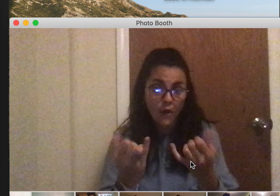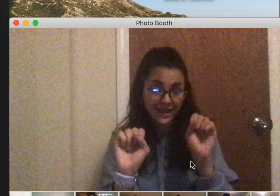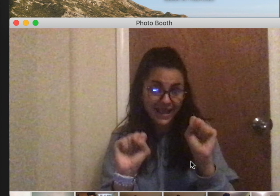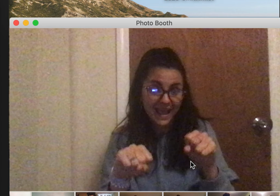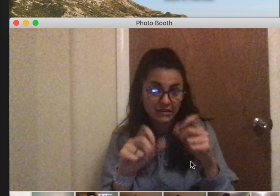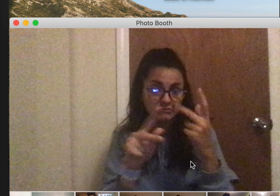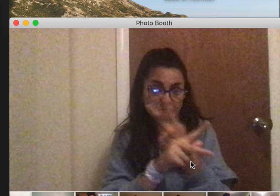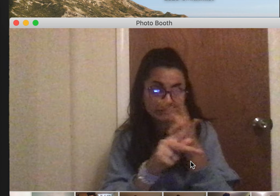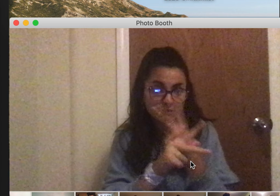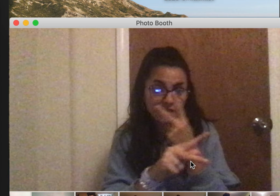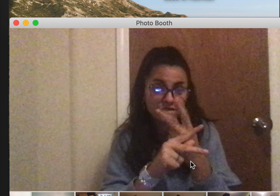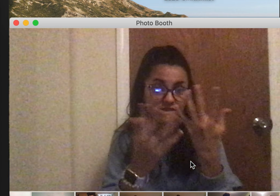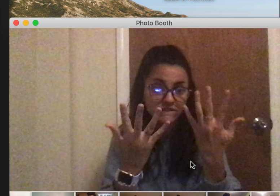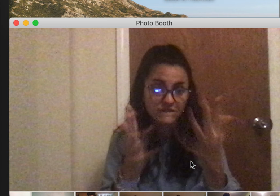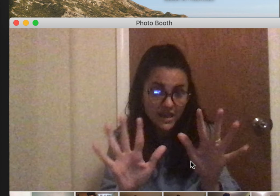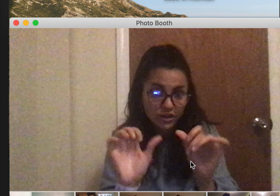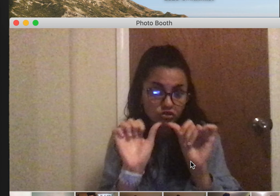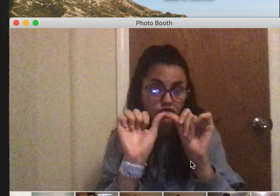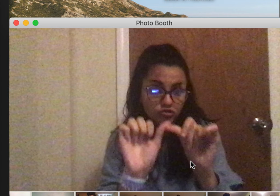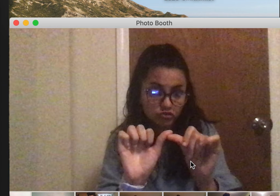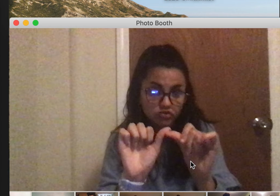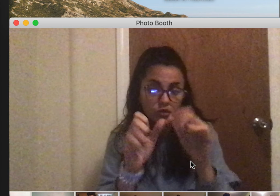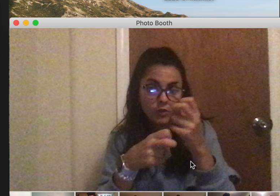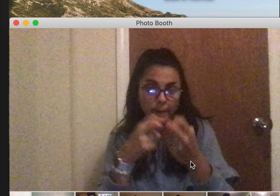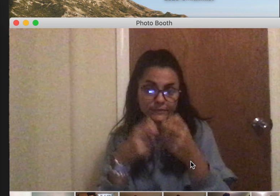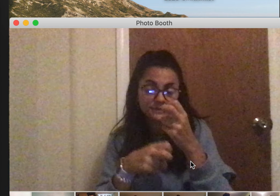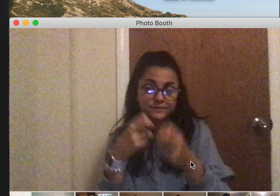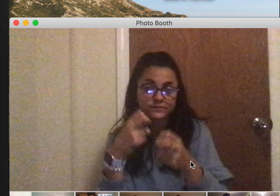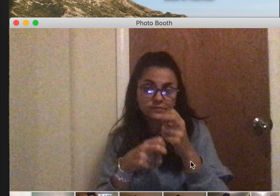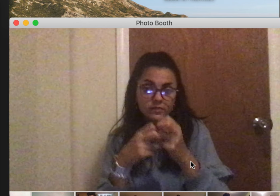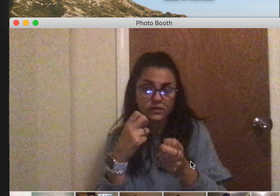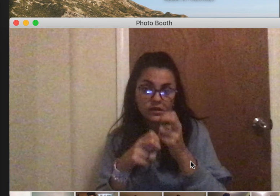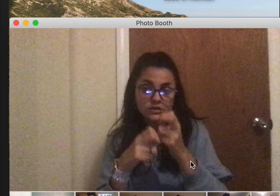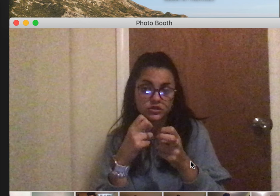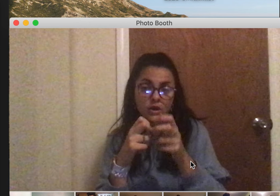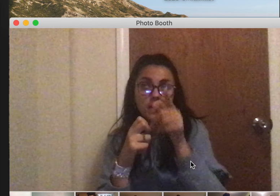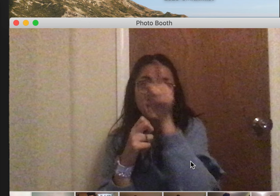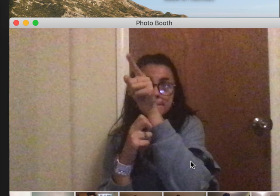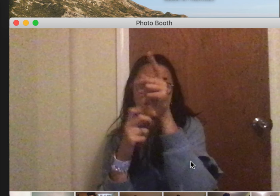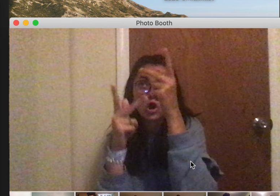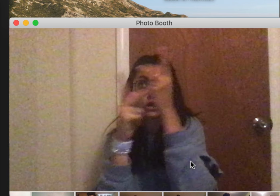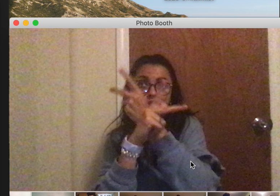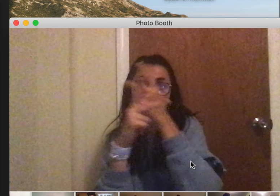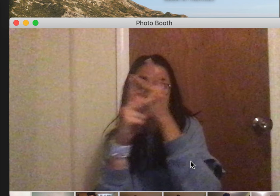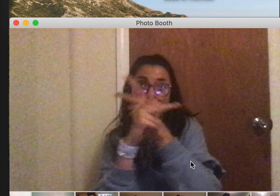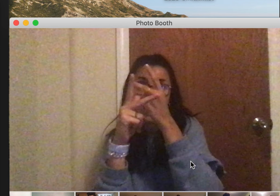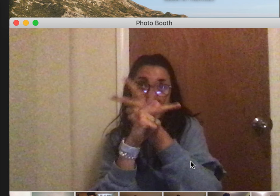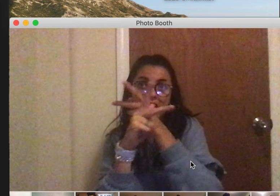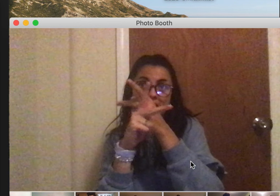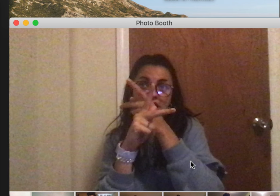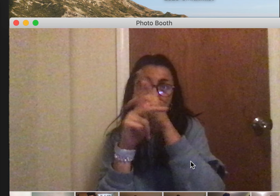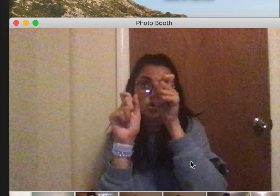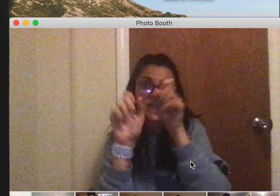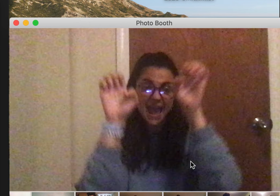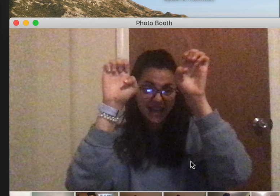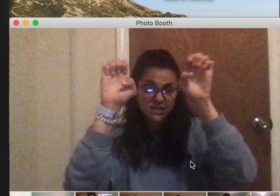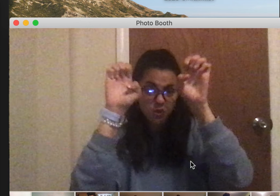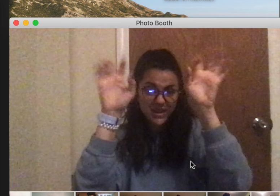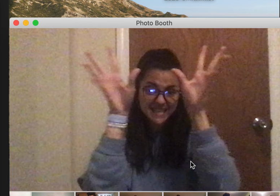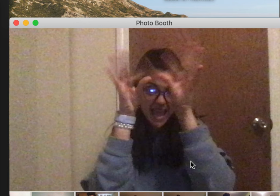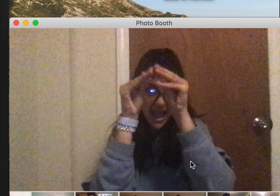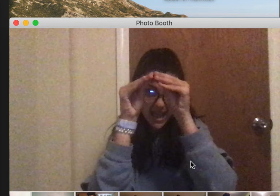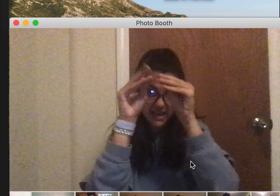about it. When we multiply, we add the exponents. So we're going to have 2 and then 7 plus 5, which will give us 12.